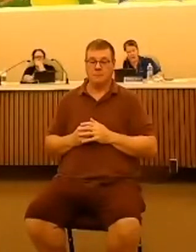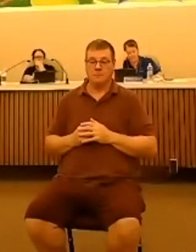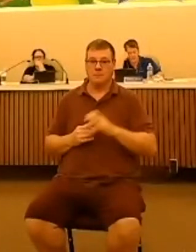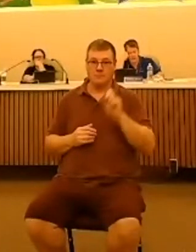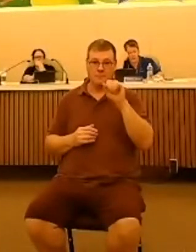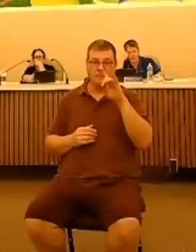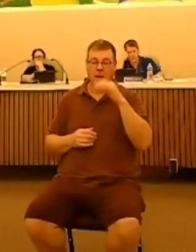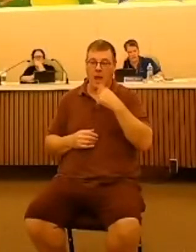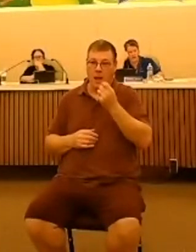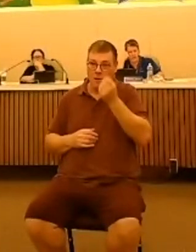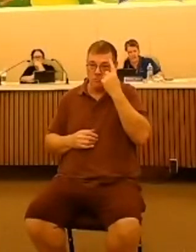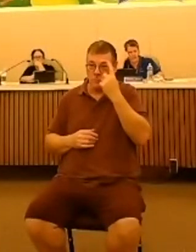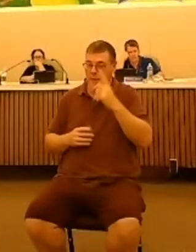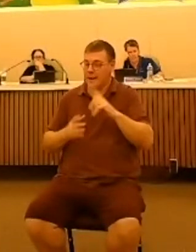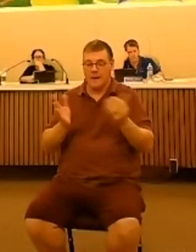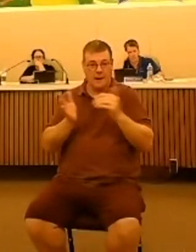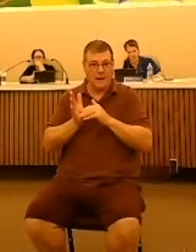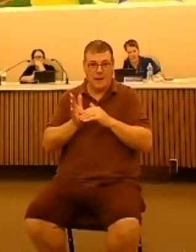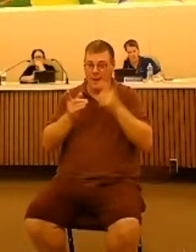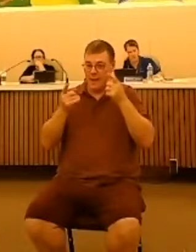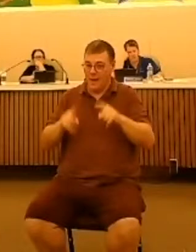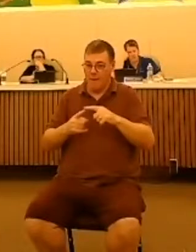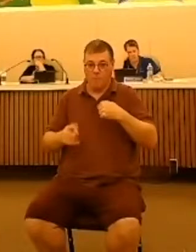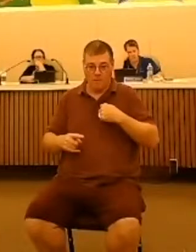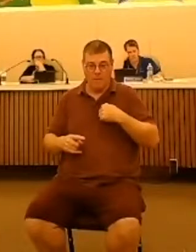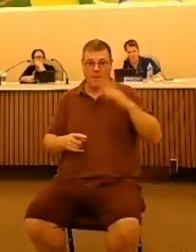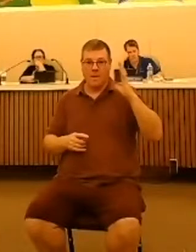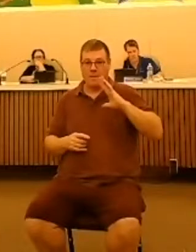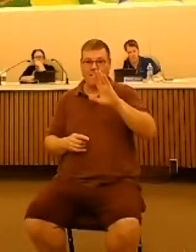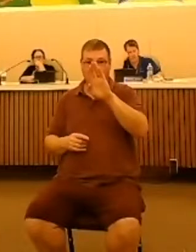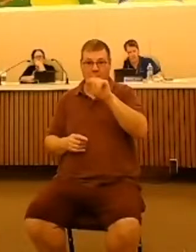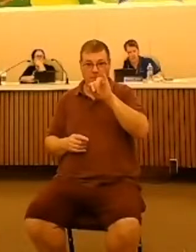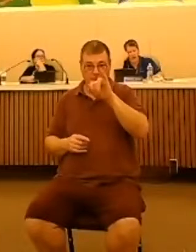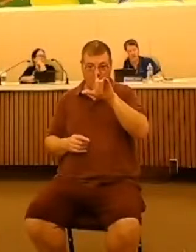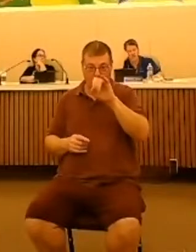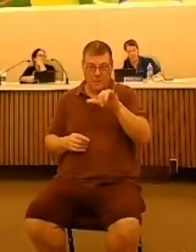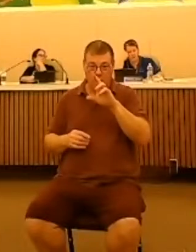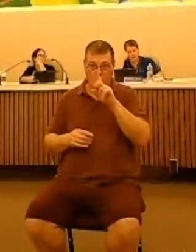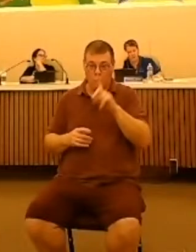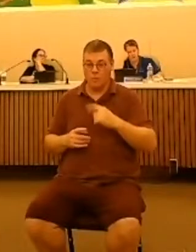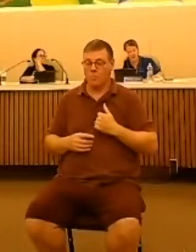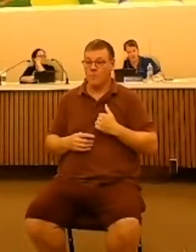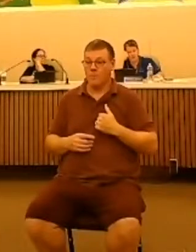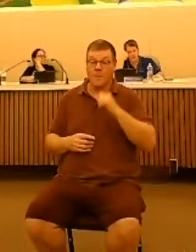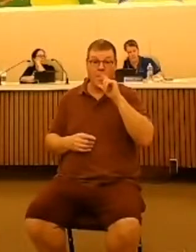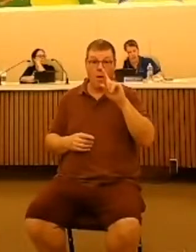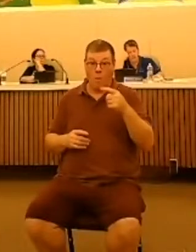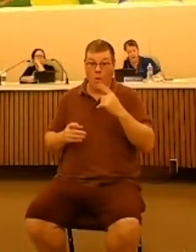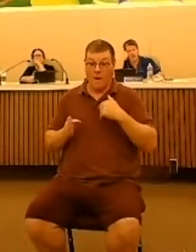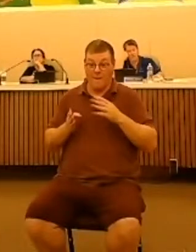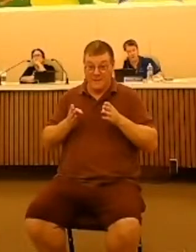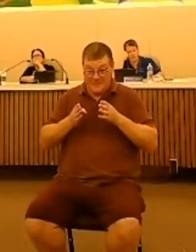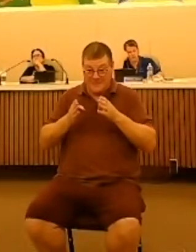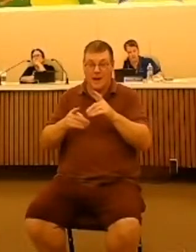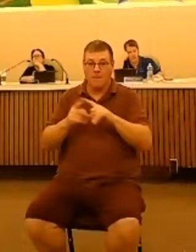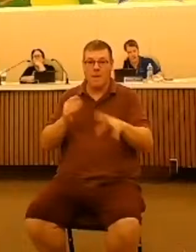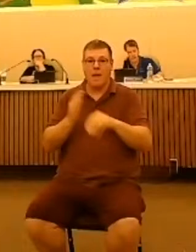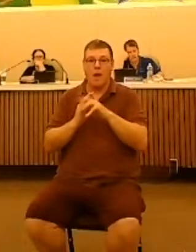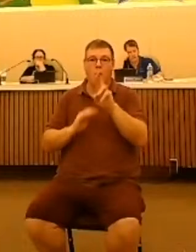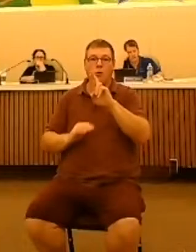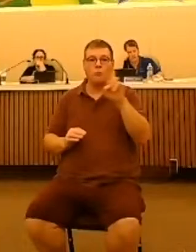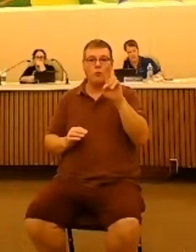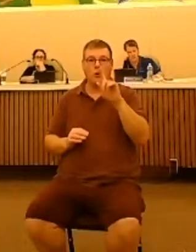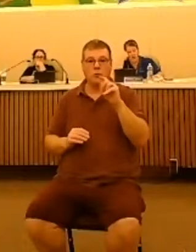have. a I size. understand. Yeah, And yeah, yeah, again, yeah. it happened to me when I used to live on Bailey Road. Yeah. I not only did they add a sidewalk, they added a right turn